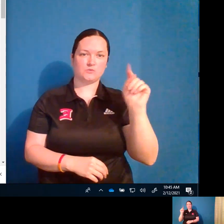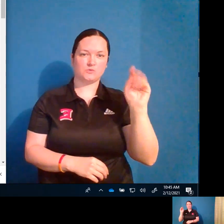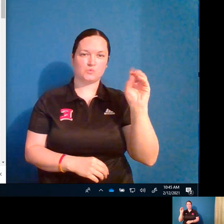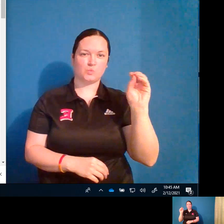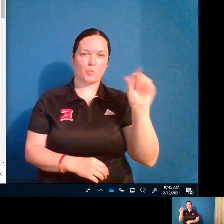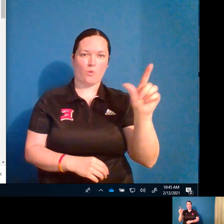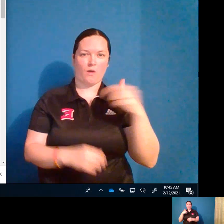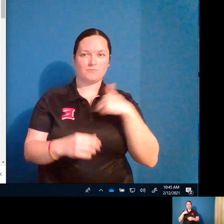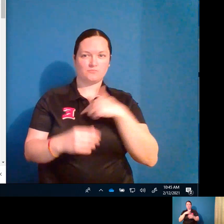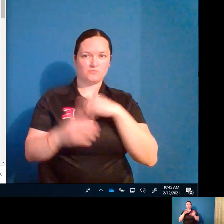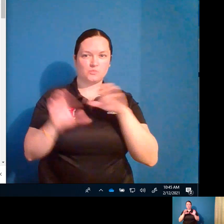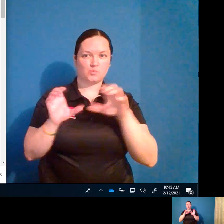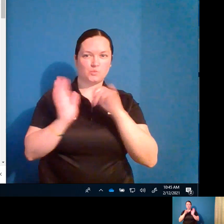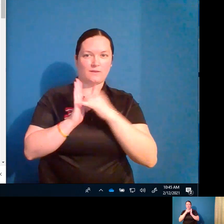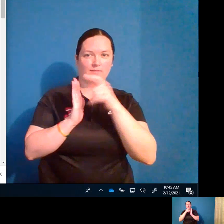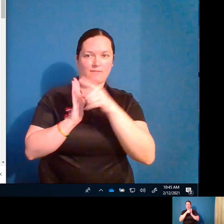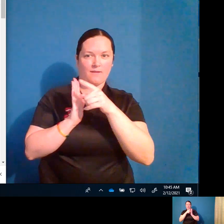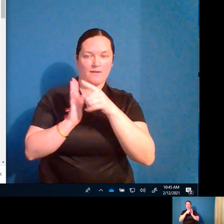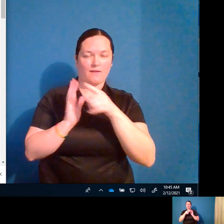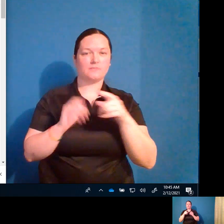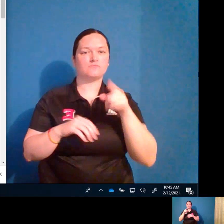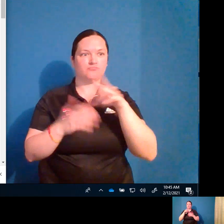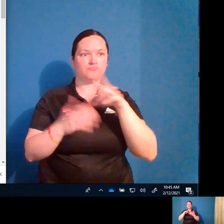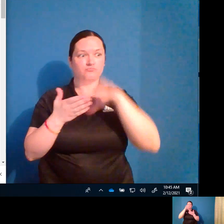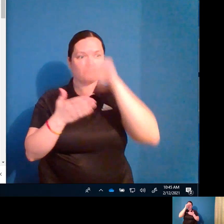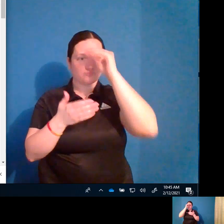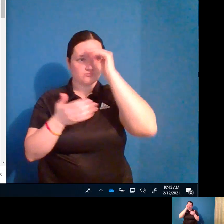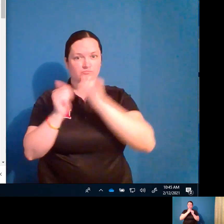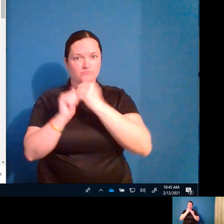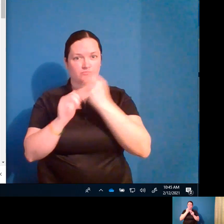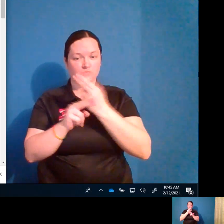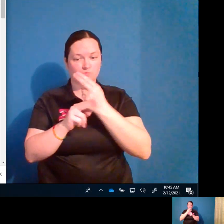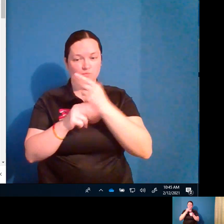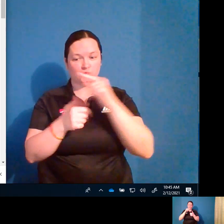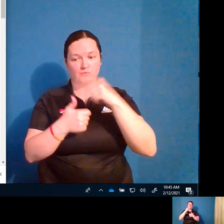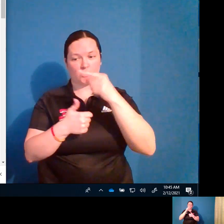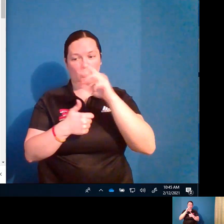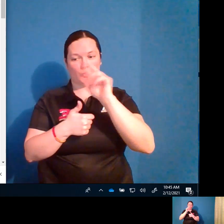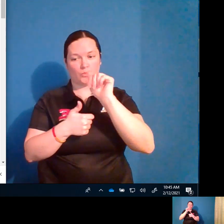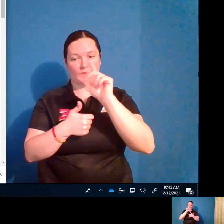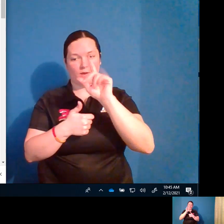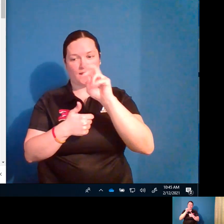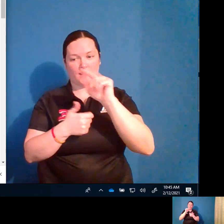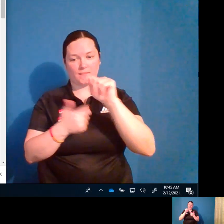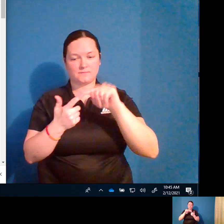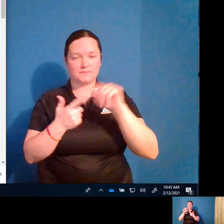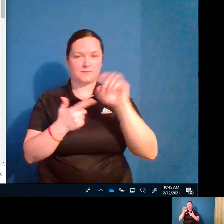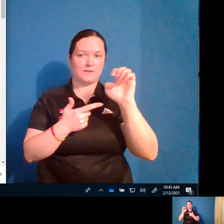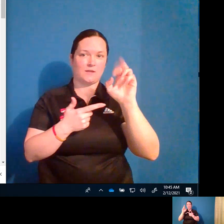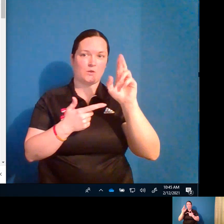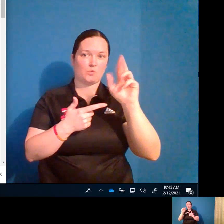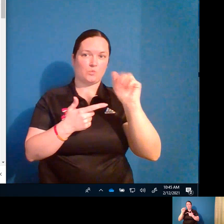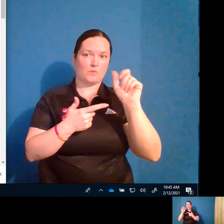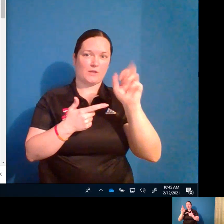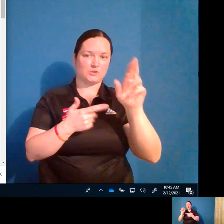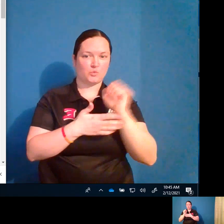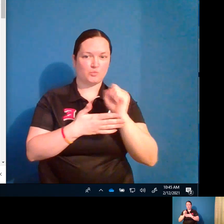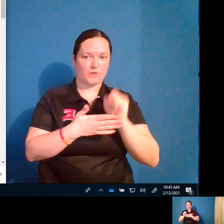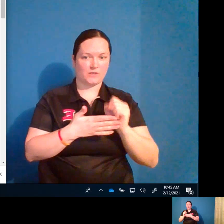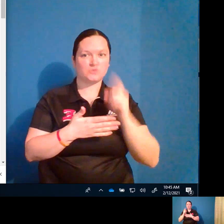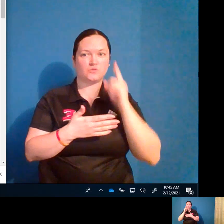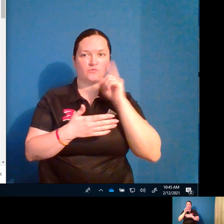tool. Learning target, apply properties of gradient and eraser tool to create a picture frame. Success criteria, you want